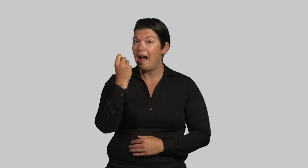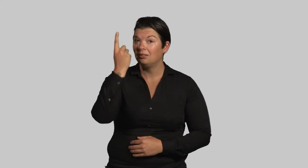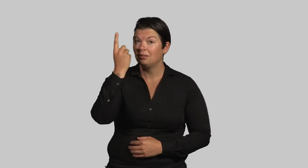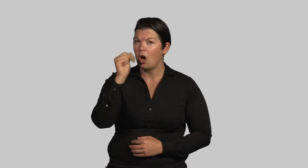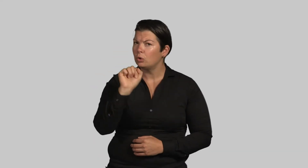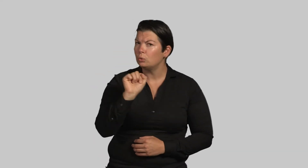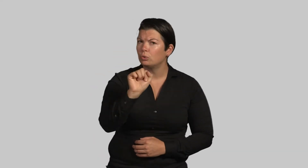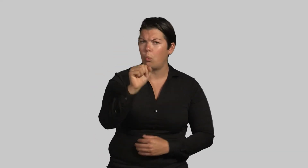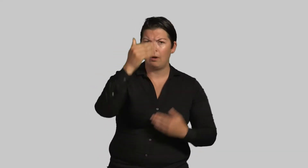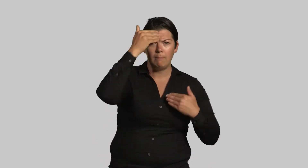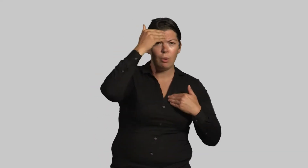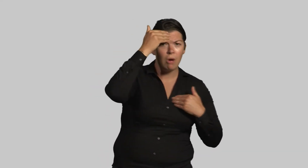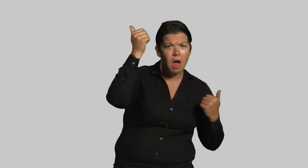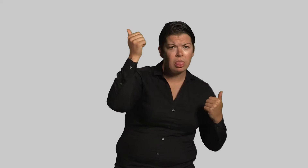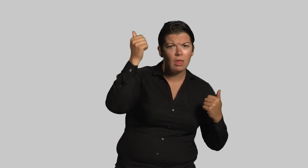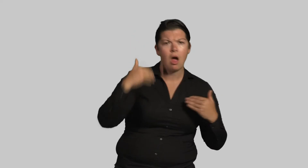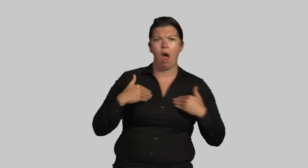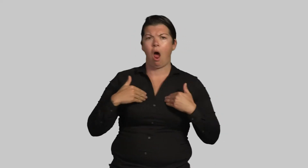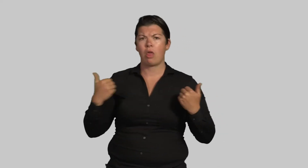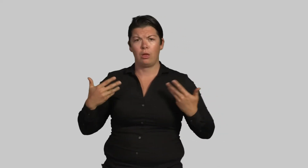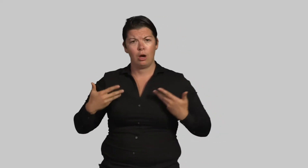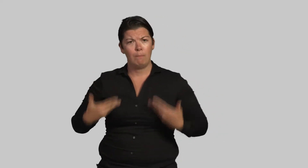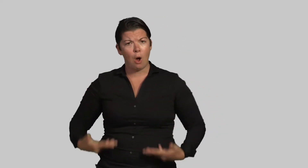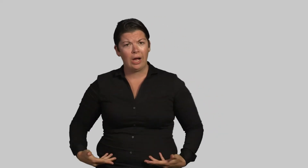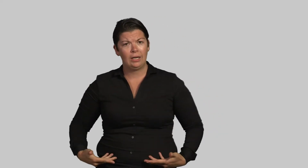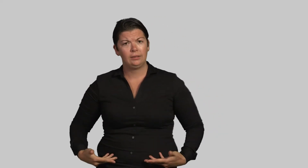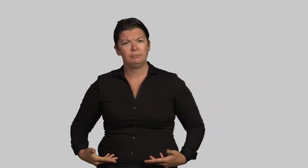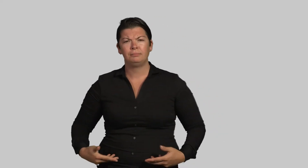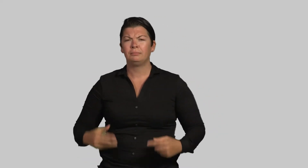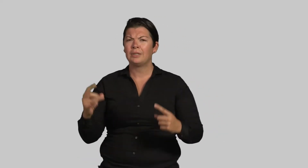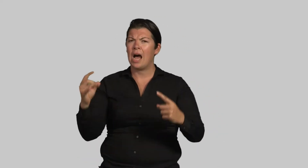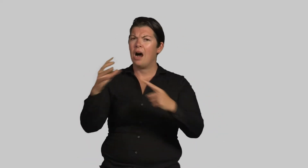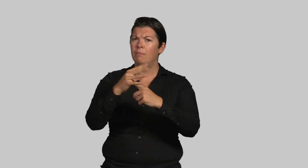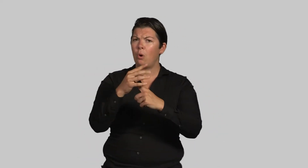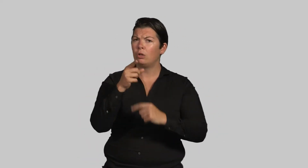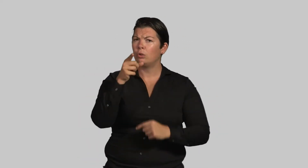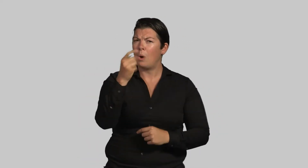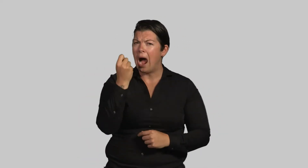It's important you understand information about your mental and physical health.